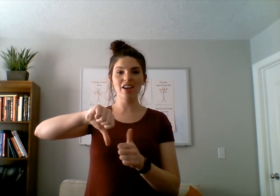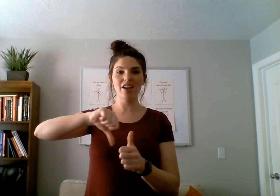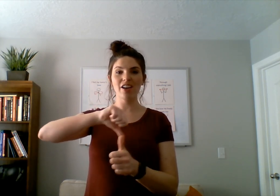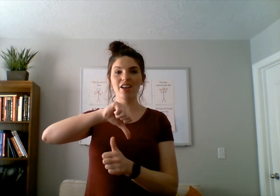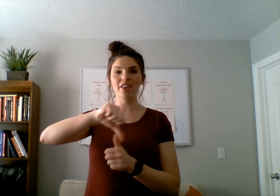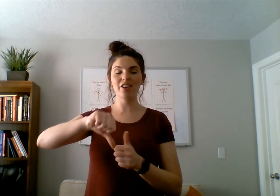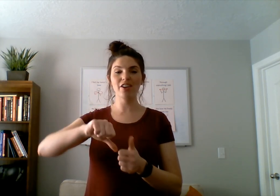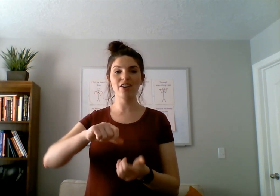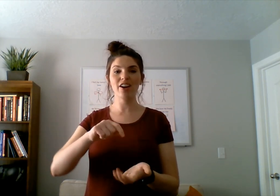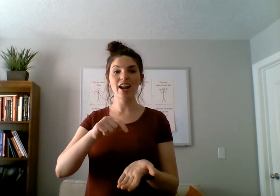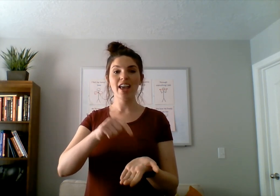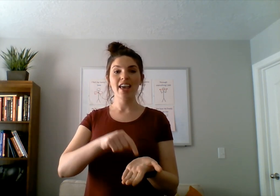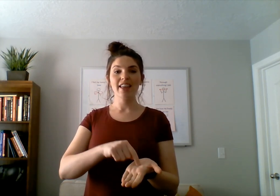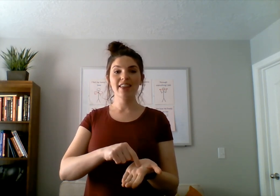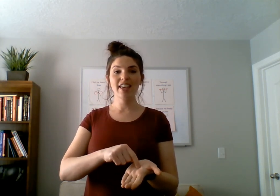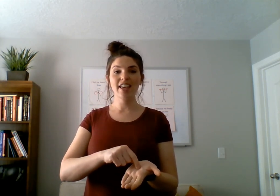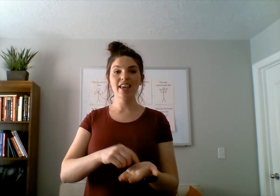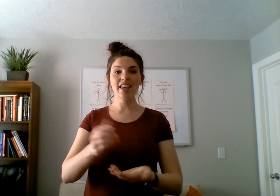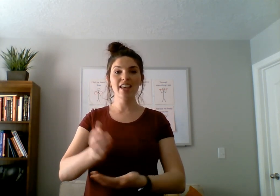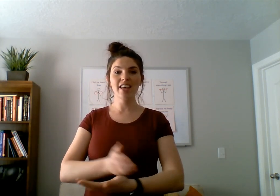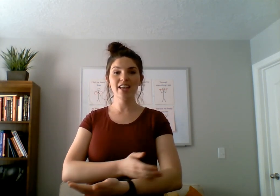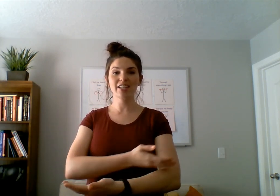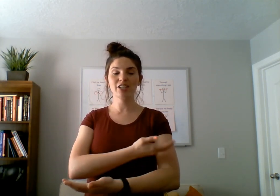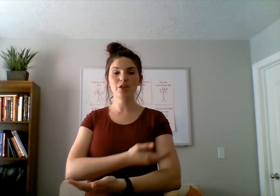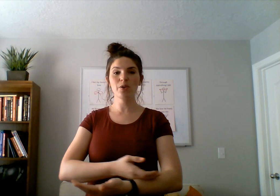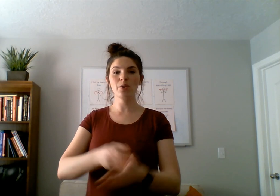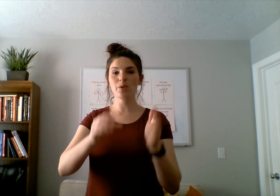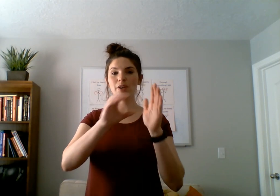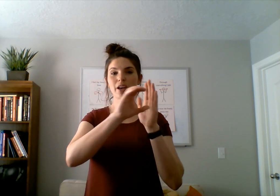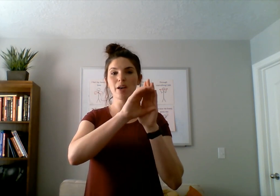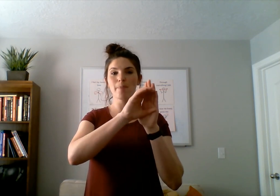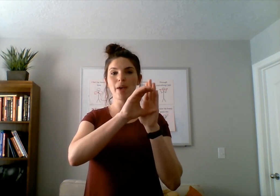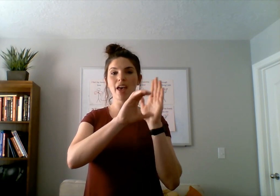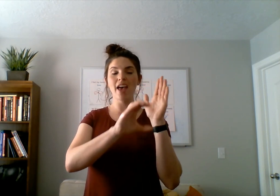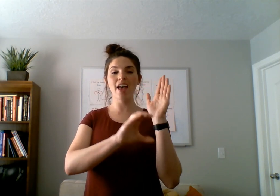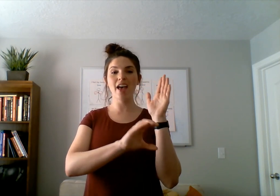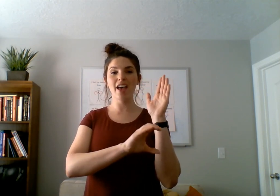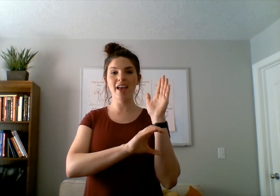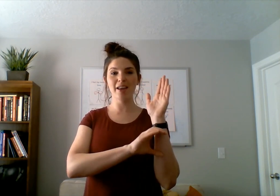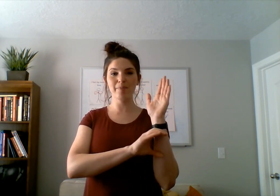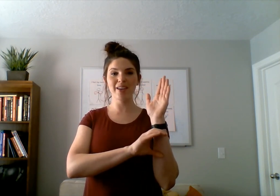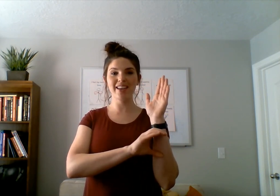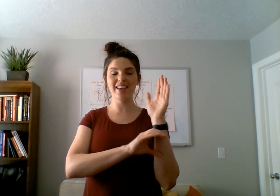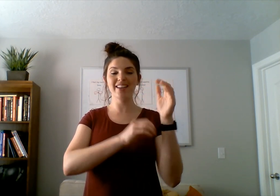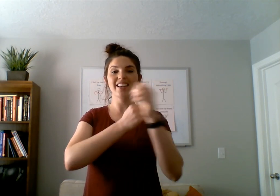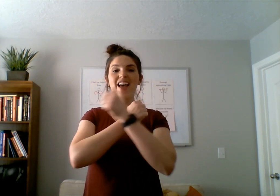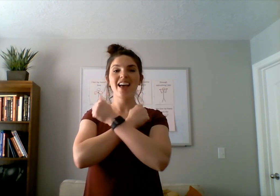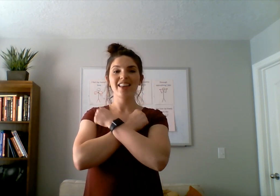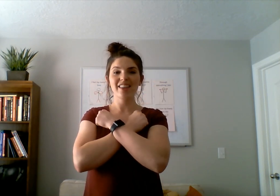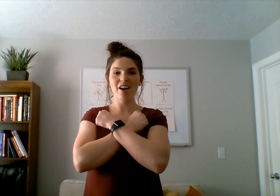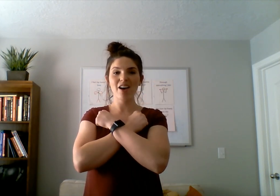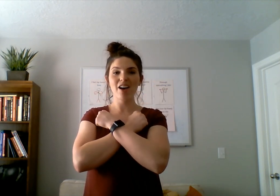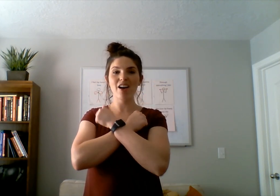This new commandment. Love